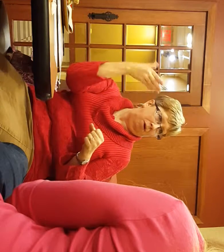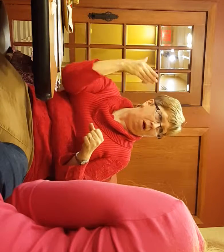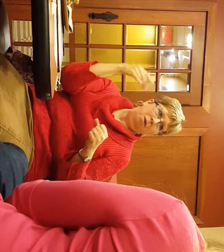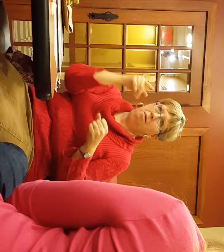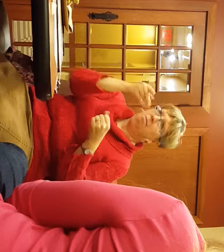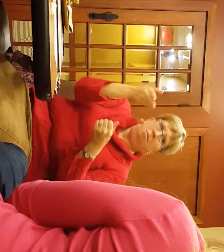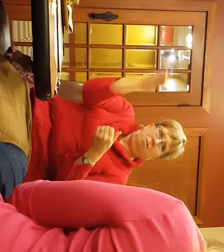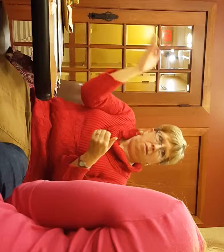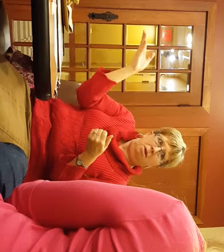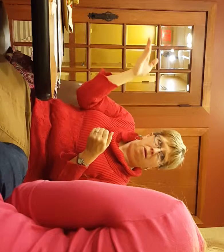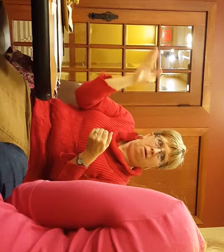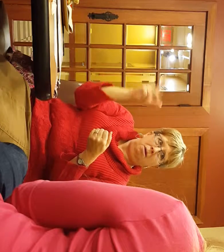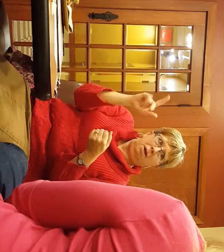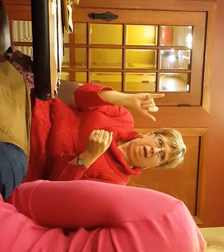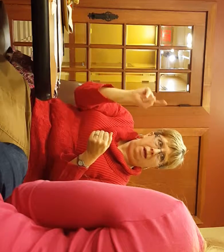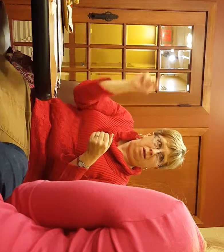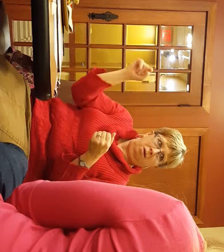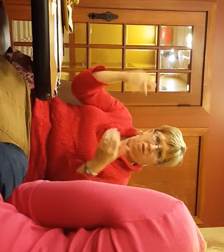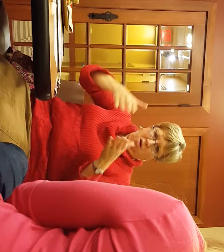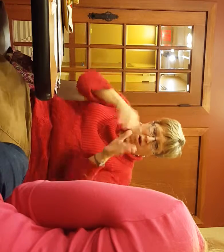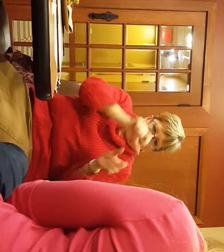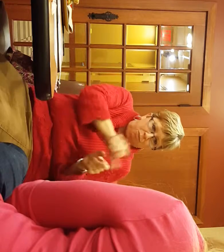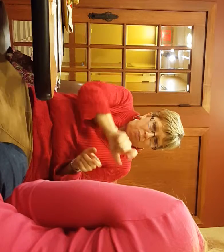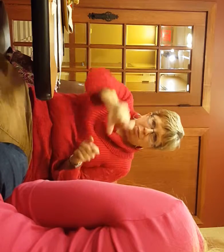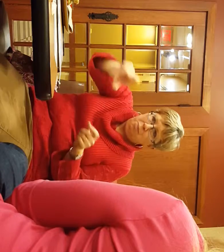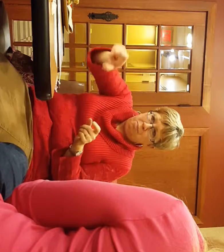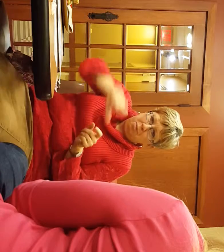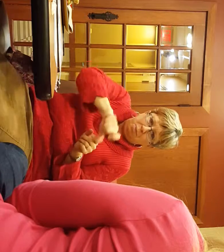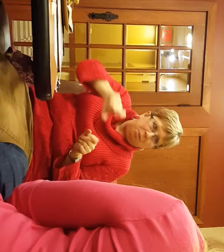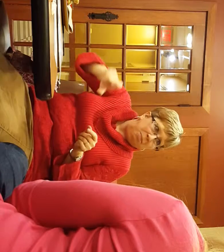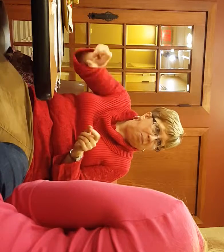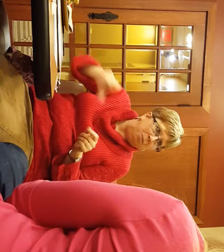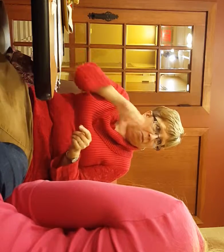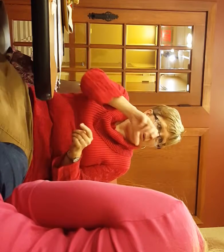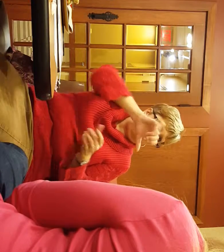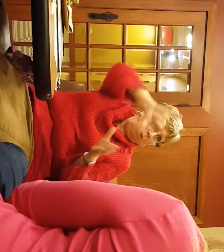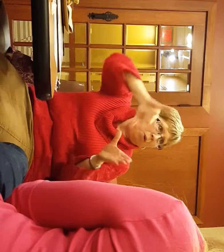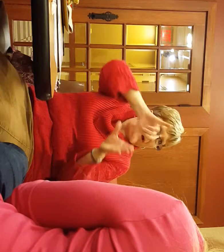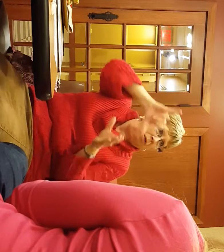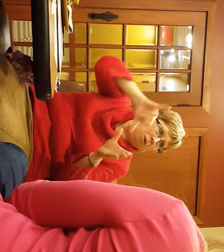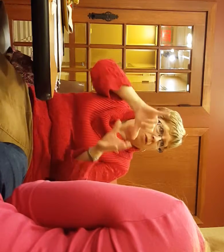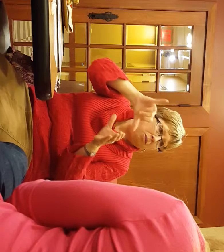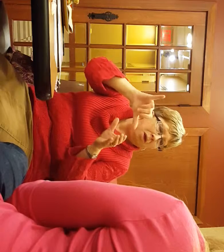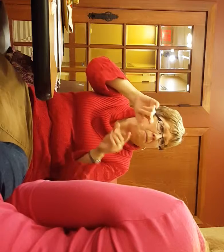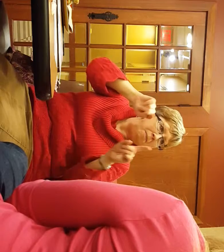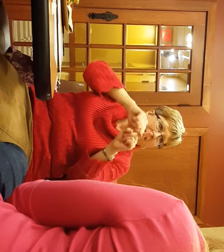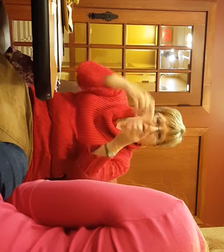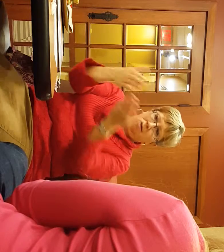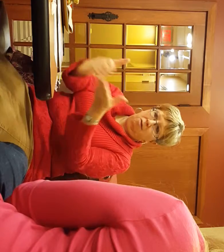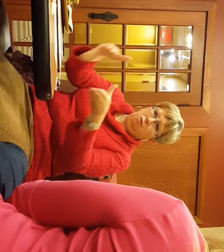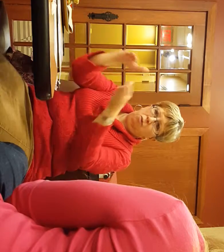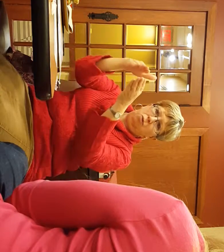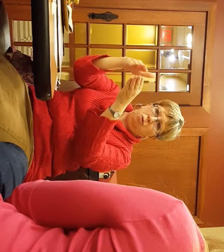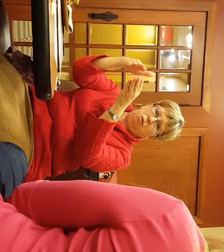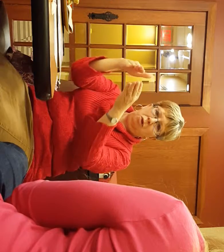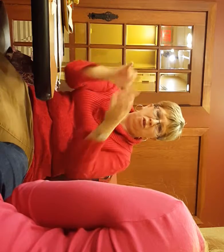the diffuser. And I thought, well, that's kind of cool. I like the diffuser. And so I had it at home for about the first month. All I did was put oils in the diffuser. I didn't